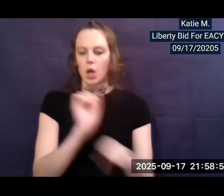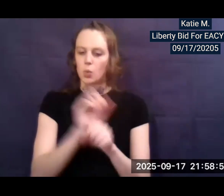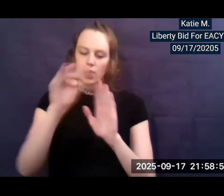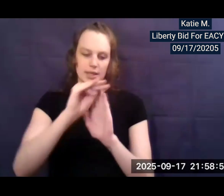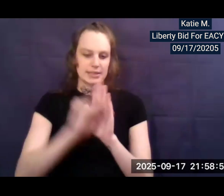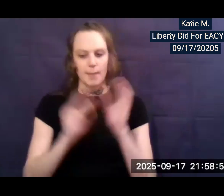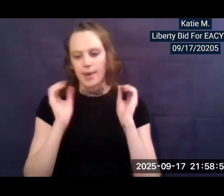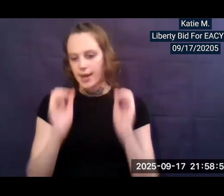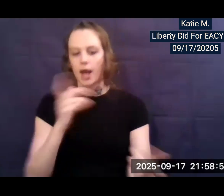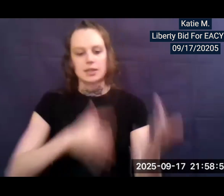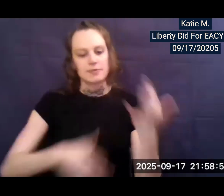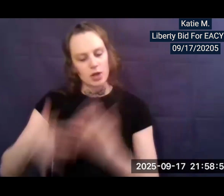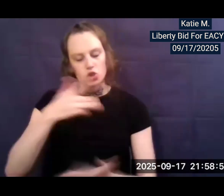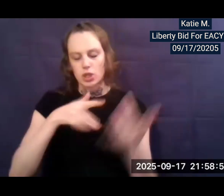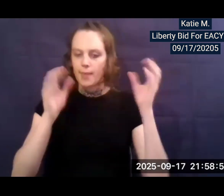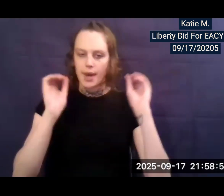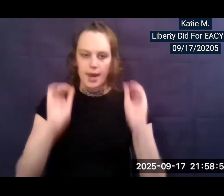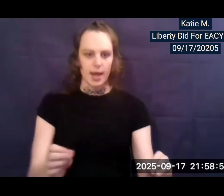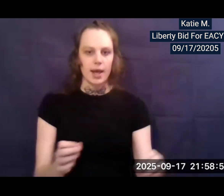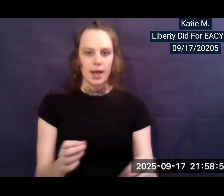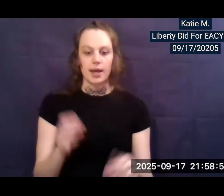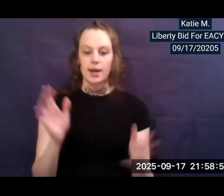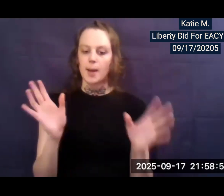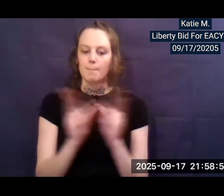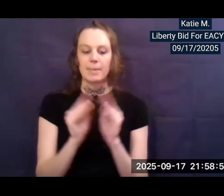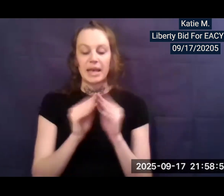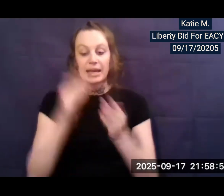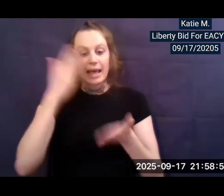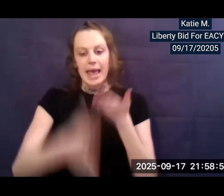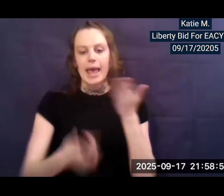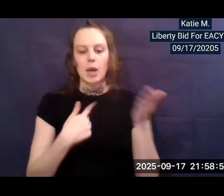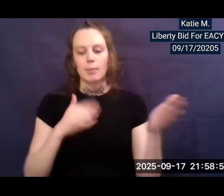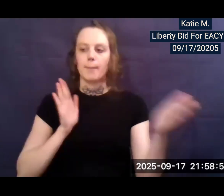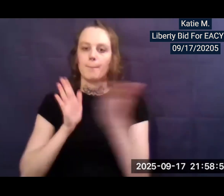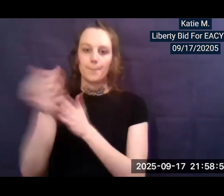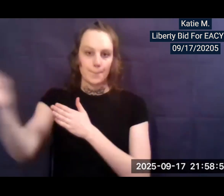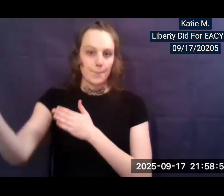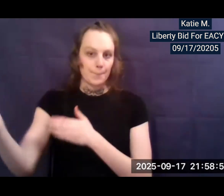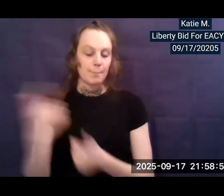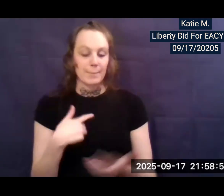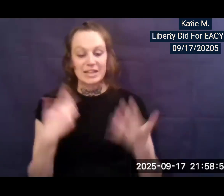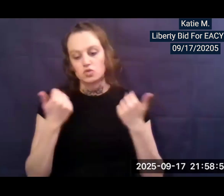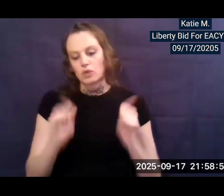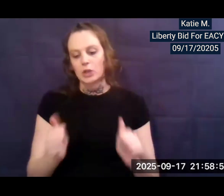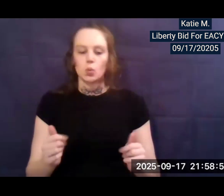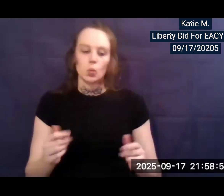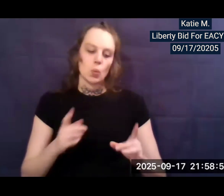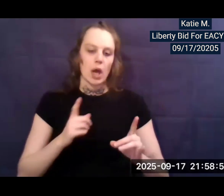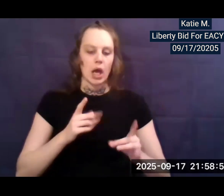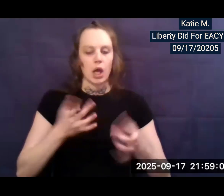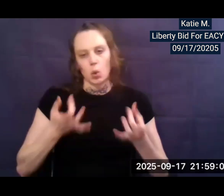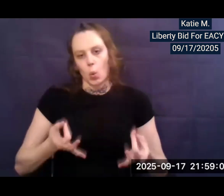I was too scared. I would run out of the meetings afterwards. I tried to do yoga, workout basically along with the